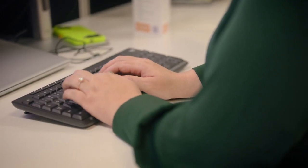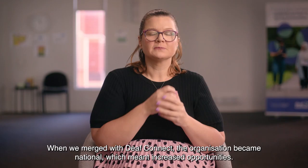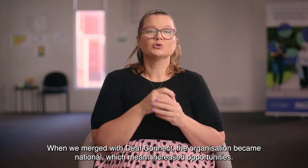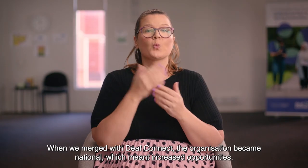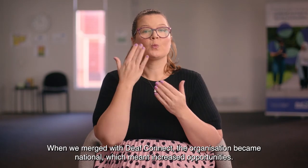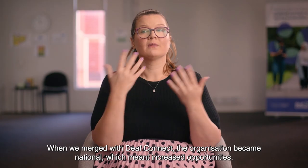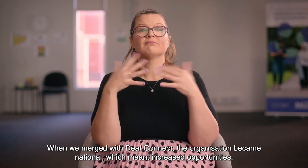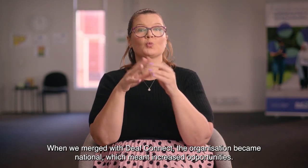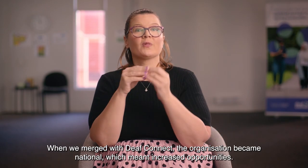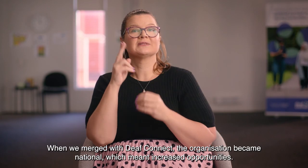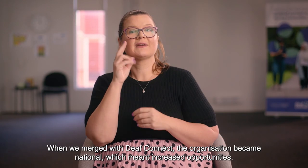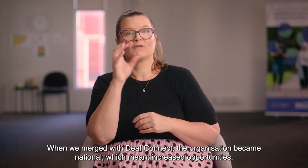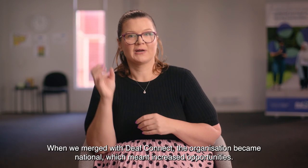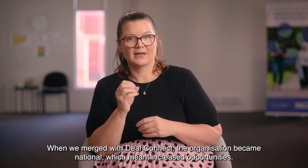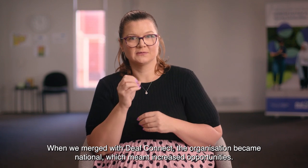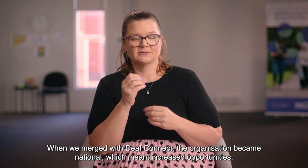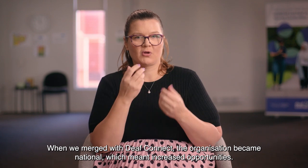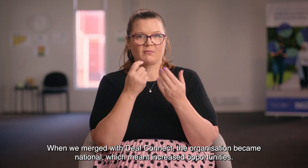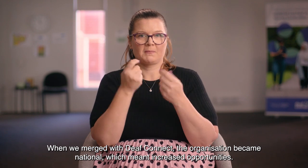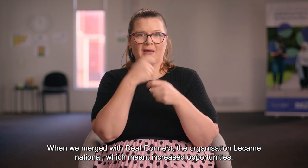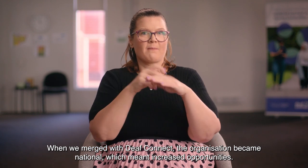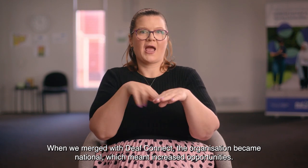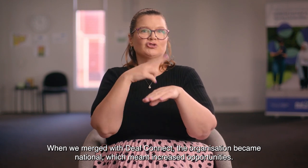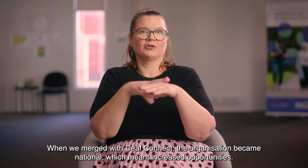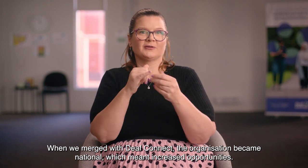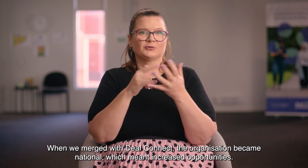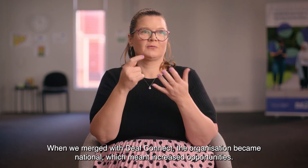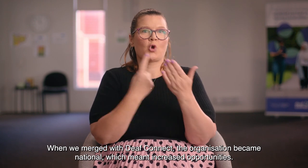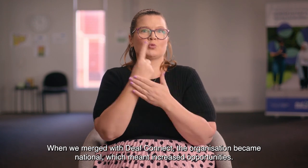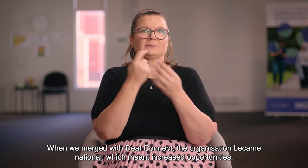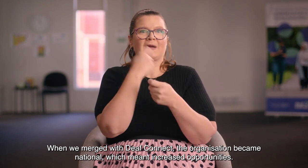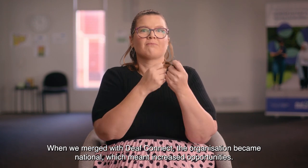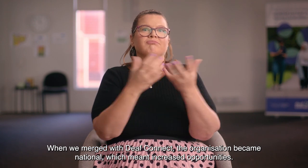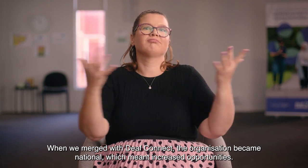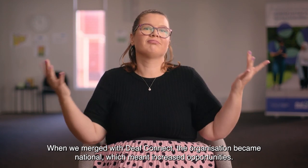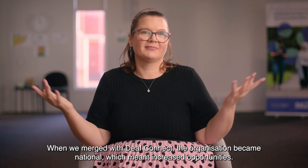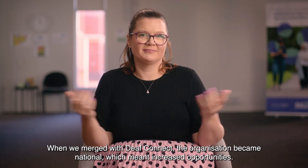When we merged with Deaf Connect, the organisation became national, which meant increased opportunities.